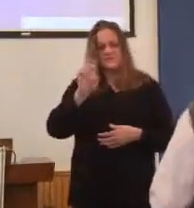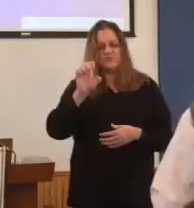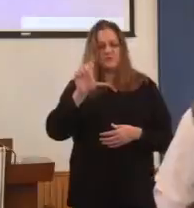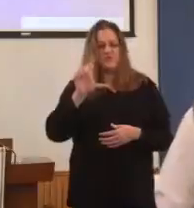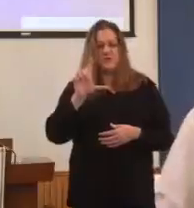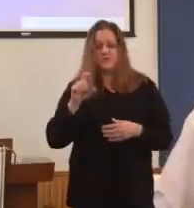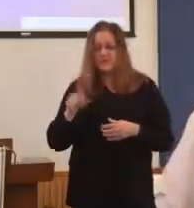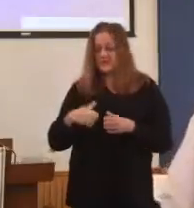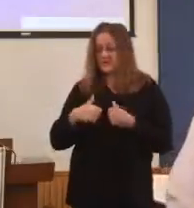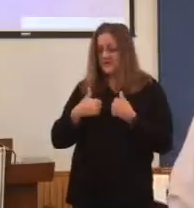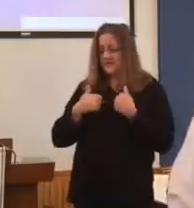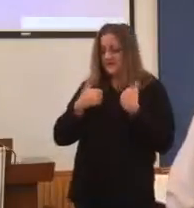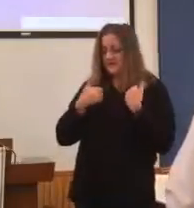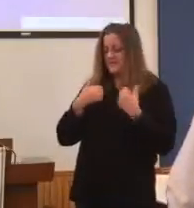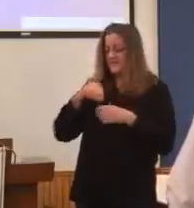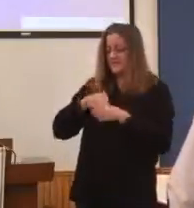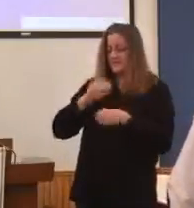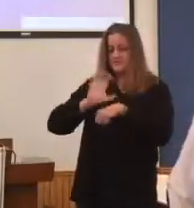in the church.